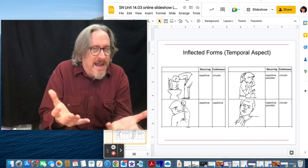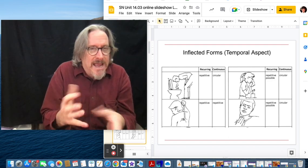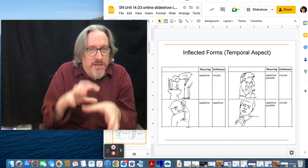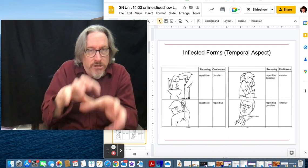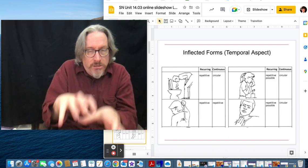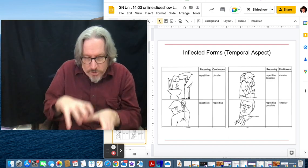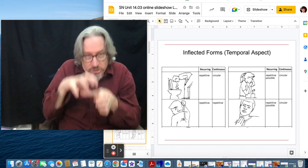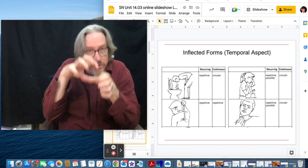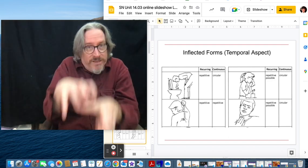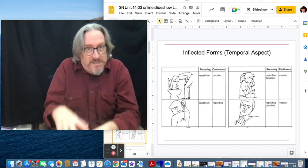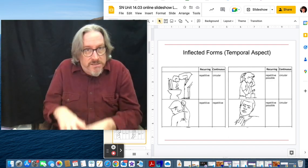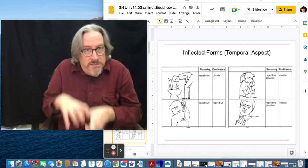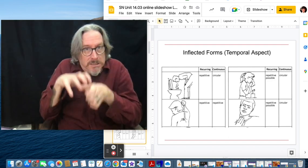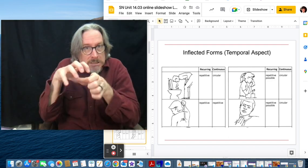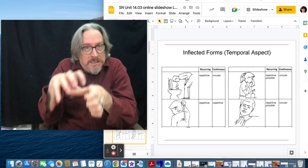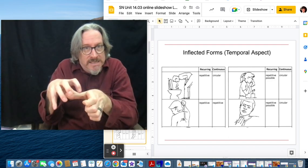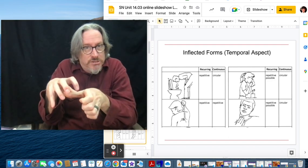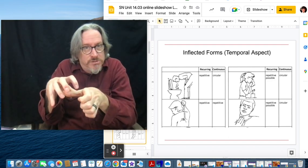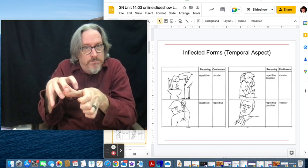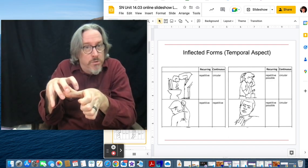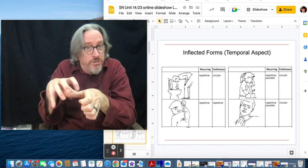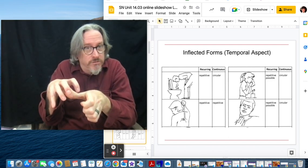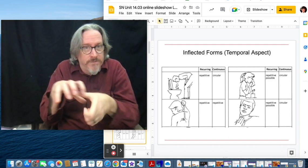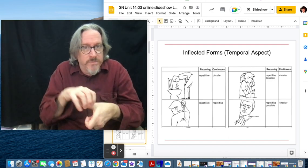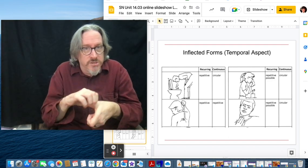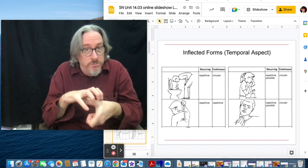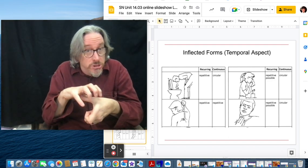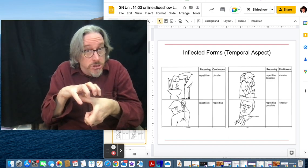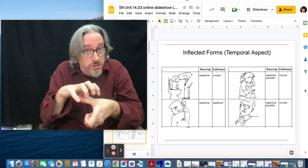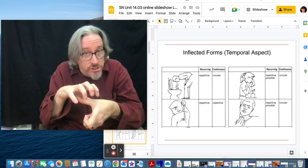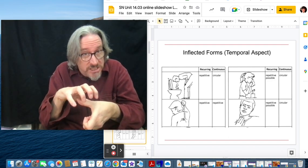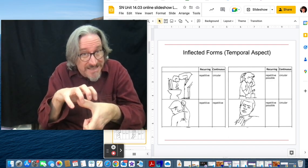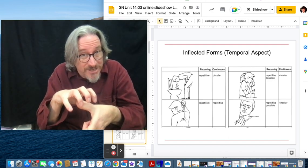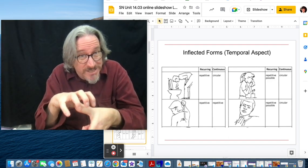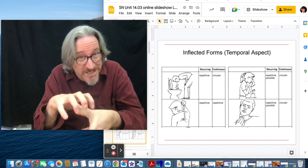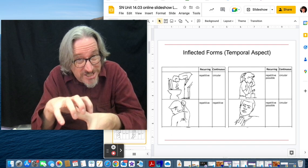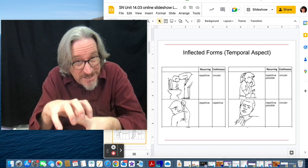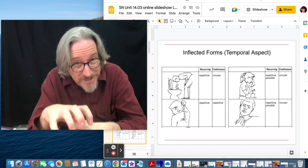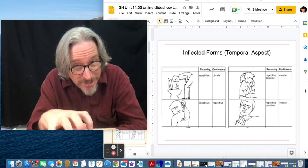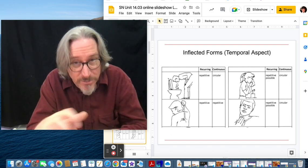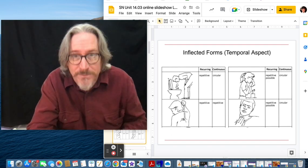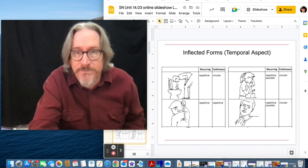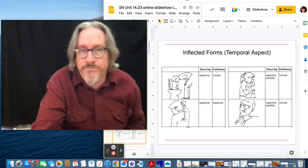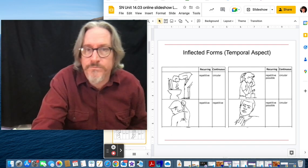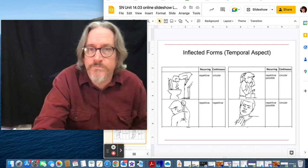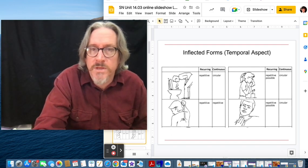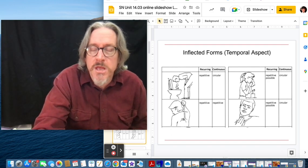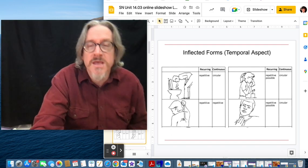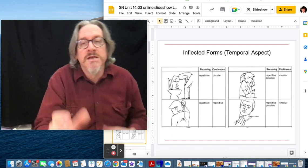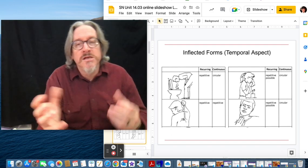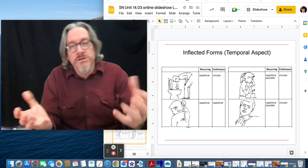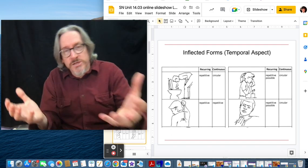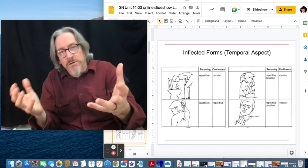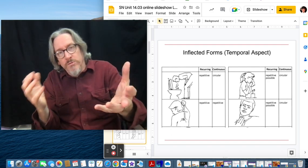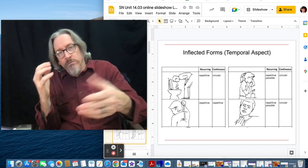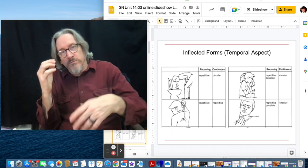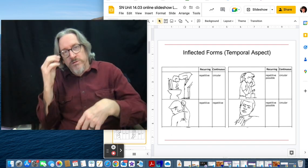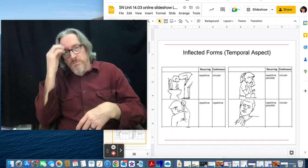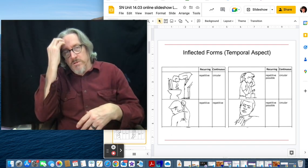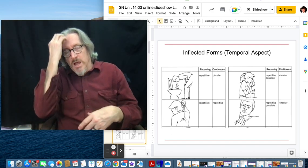And again, you wouldn't do this because that shows motion, right? So it's just continuous. It just keeps on going. So